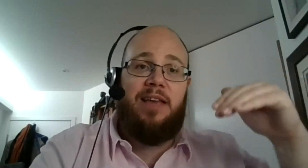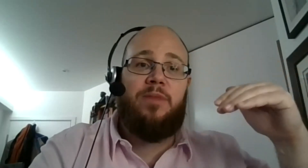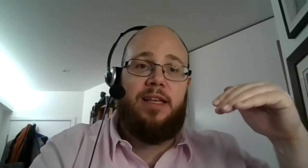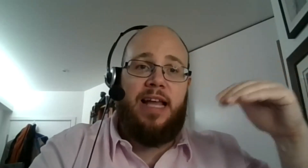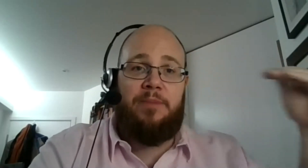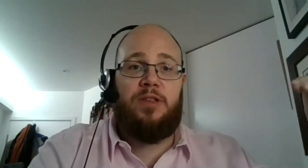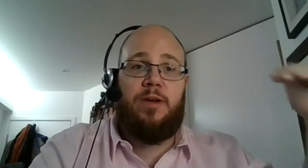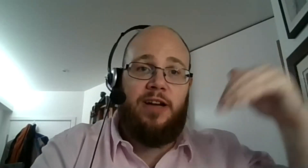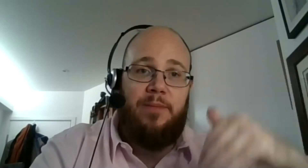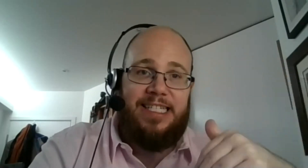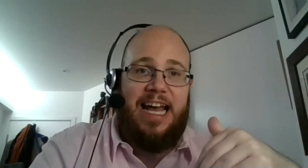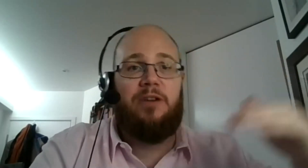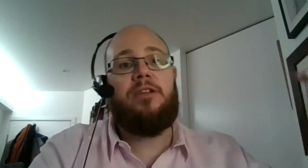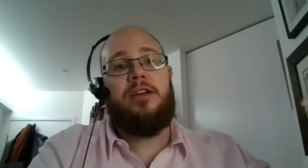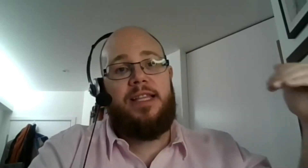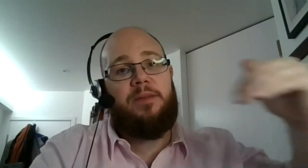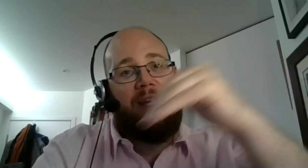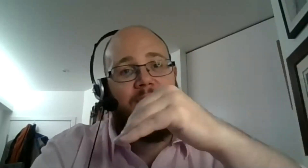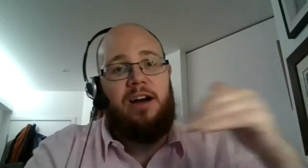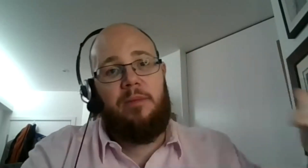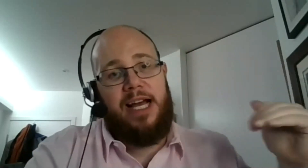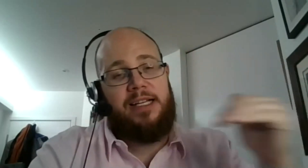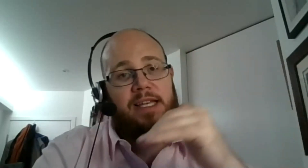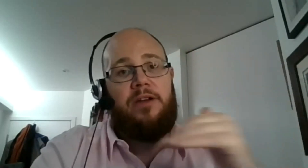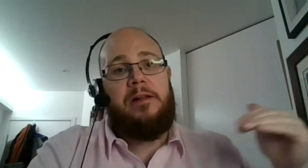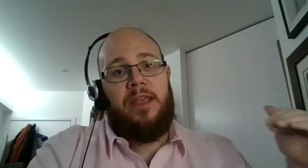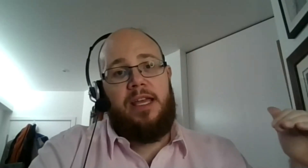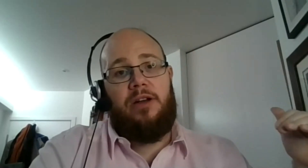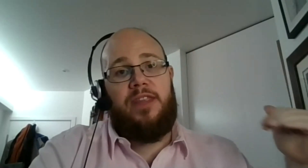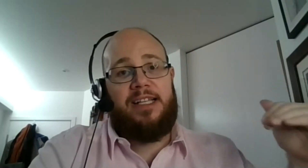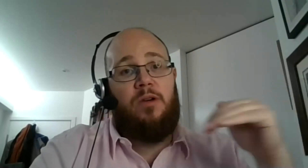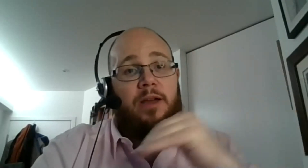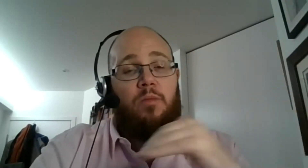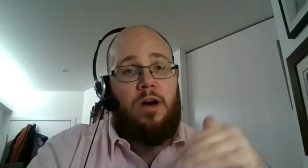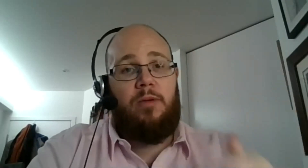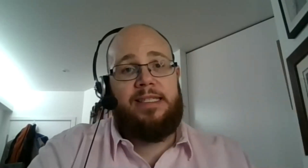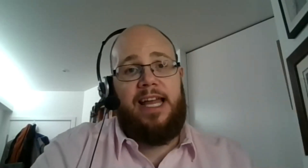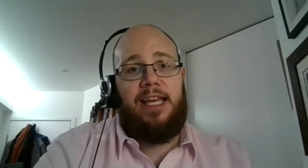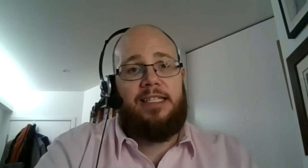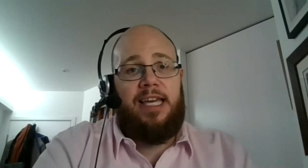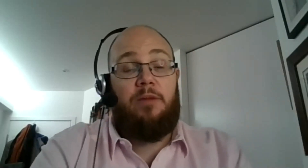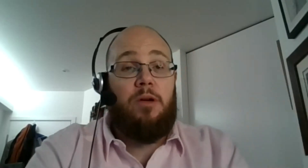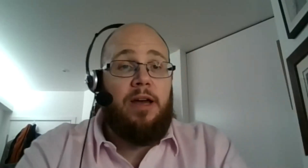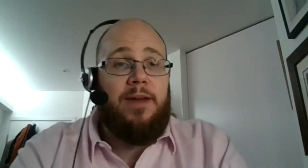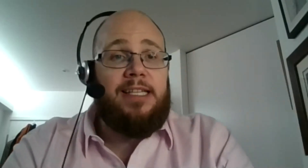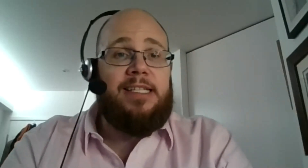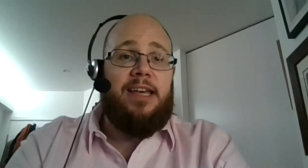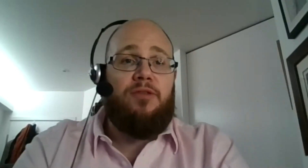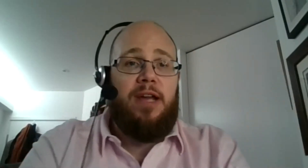that happens when you're coming down. There's a bit of a time lag. So, you know, that's why we're staying in going into tier 3